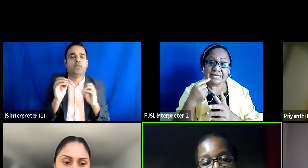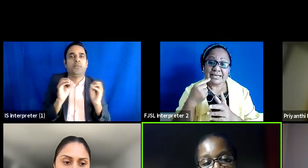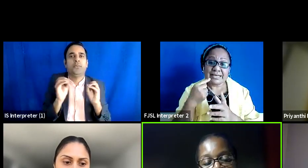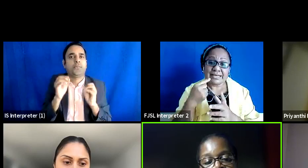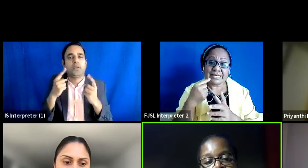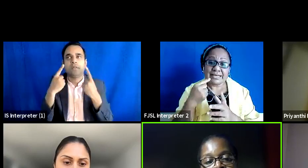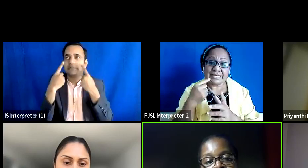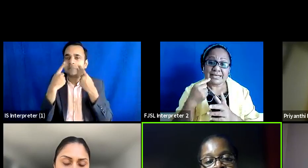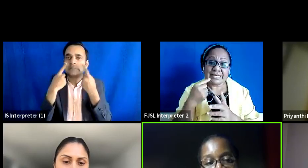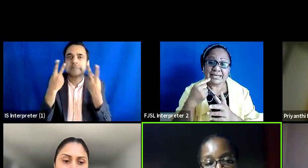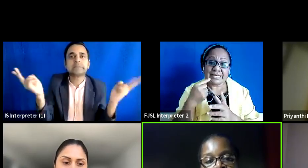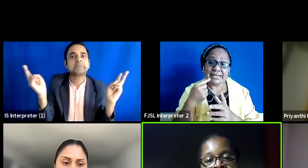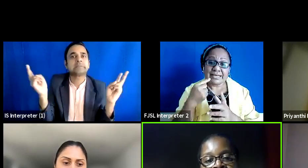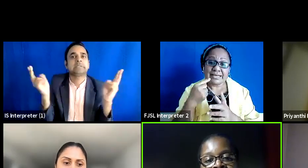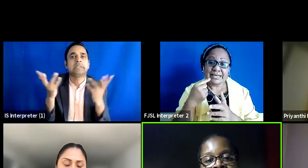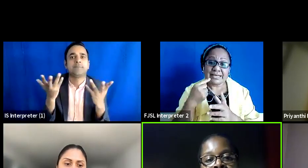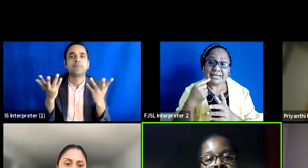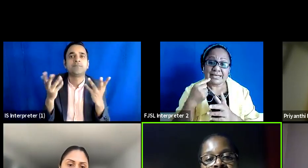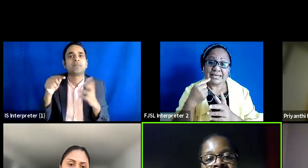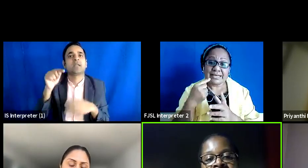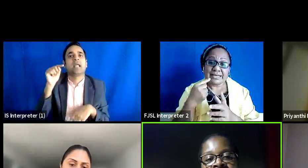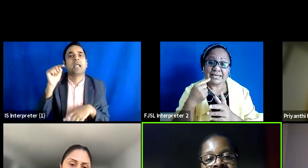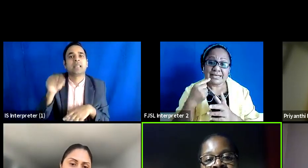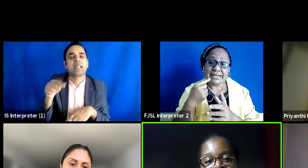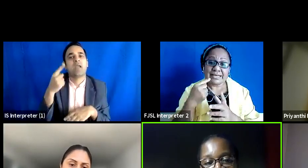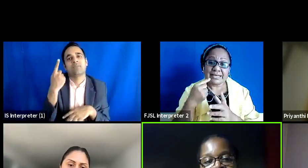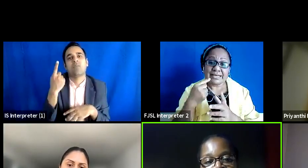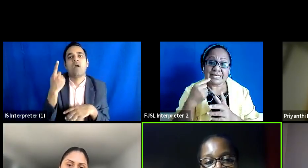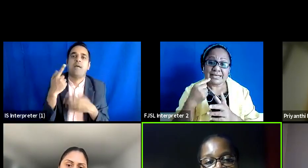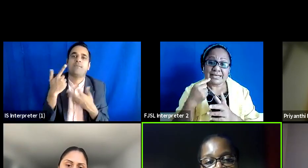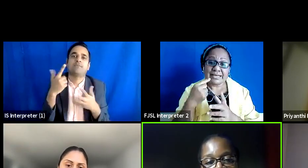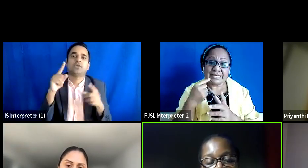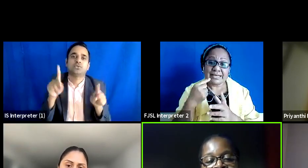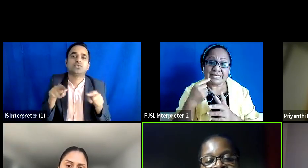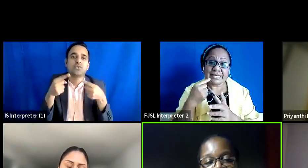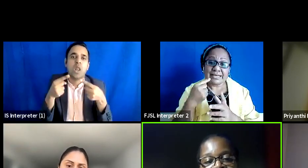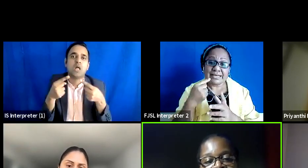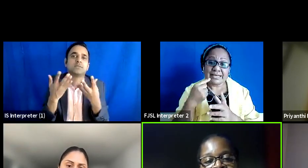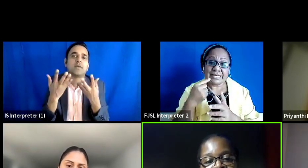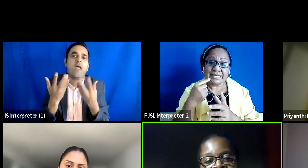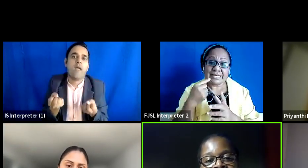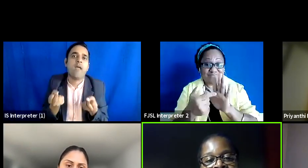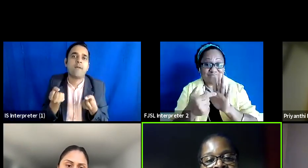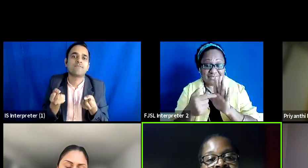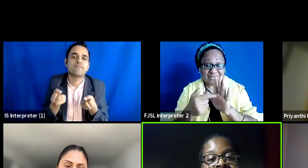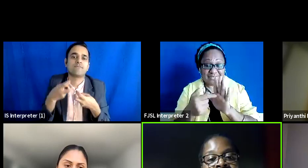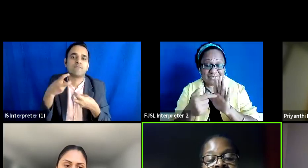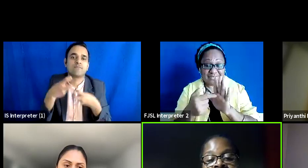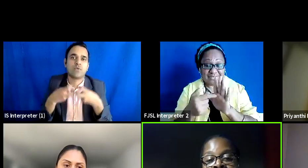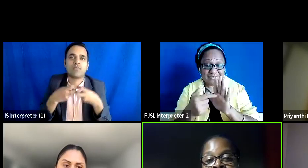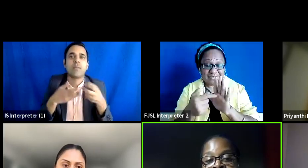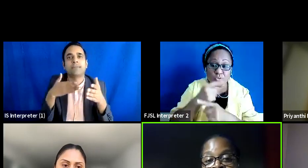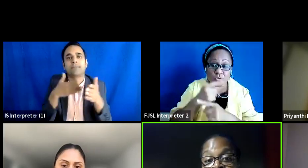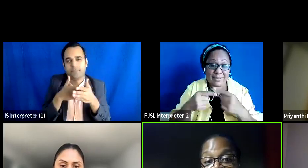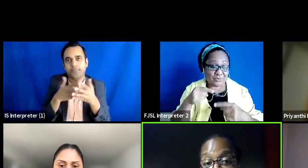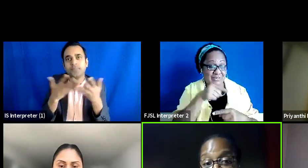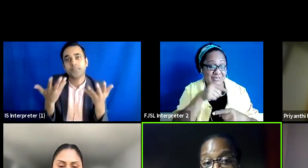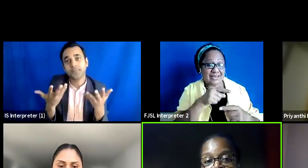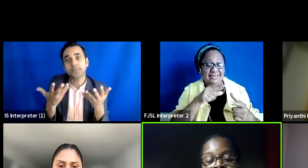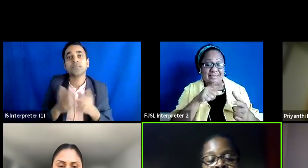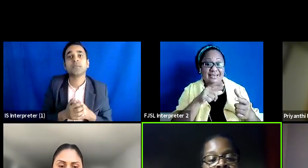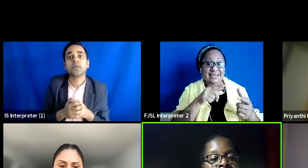a challenge, because when that is presented as something that